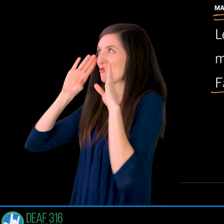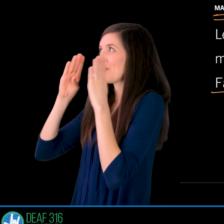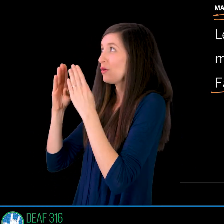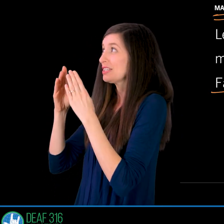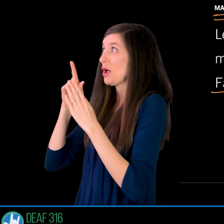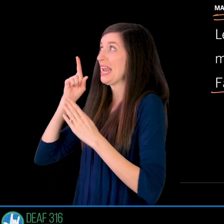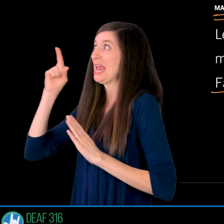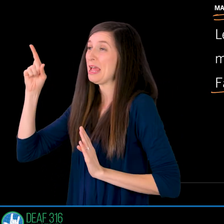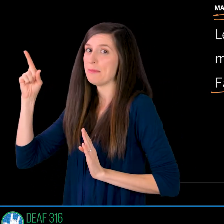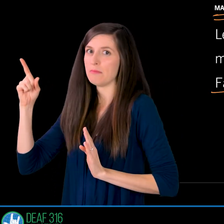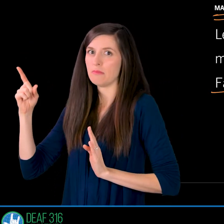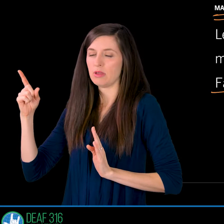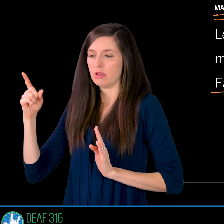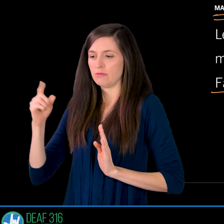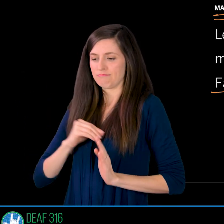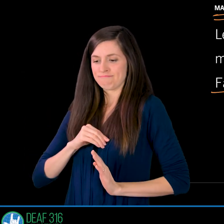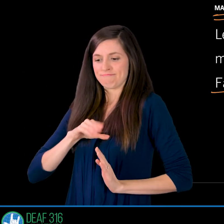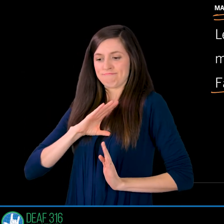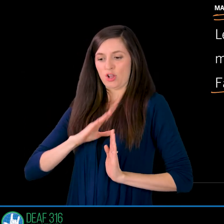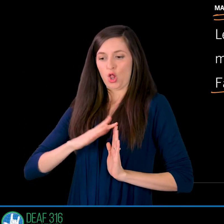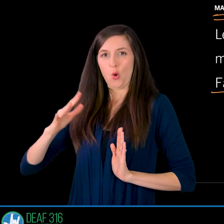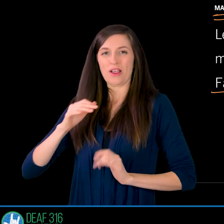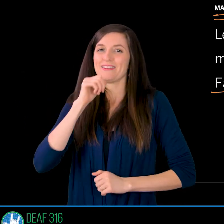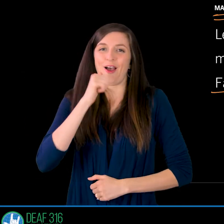So works